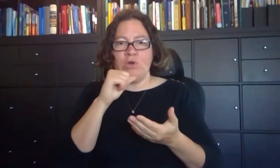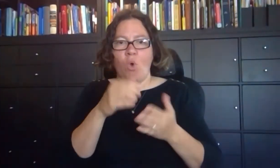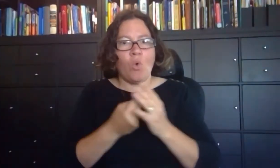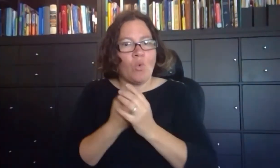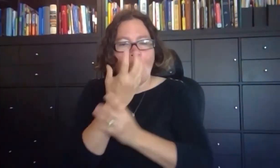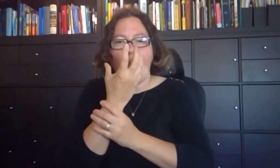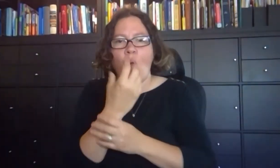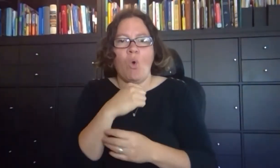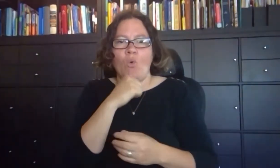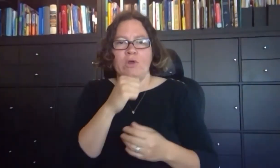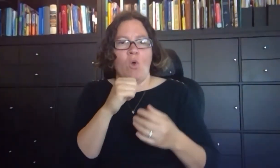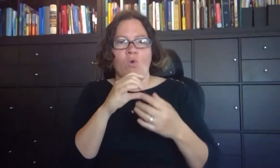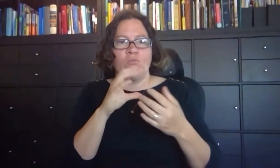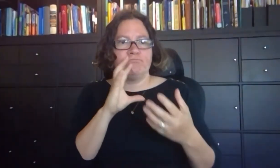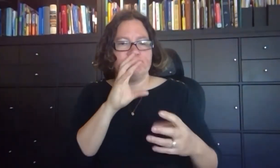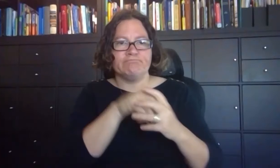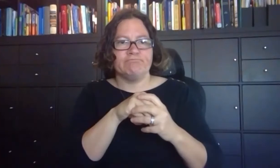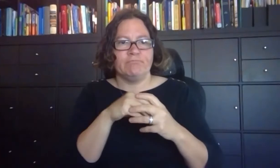But this can be dangerous,